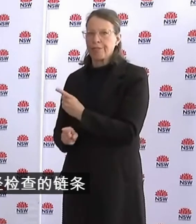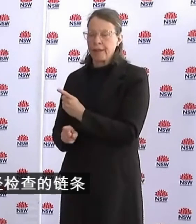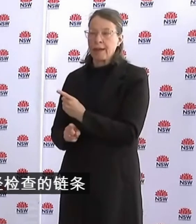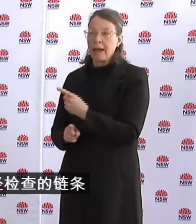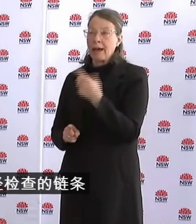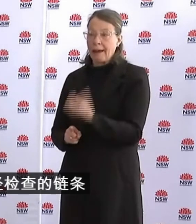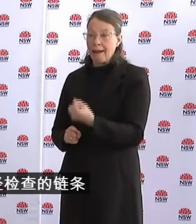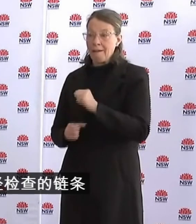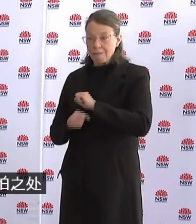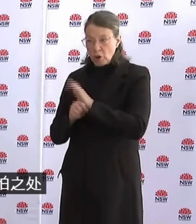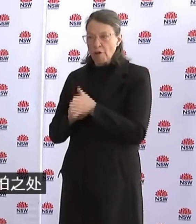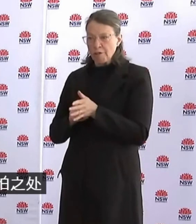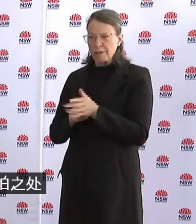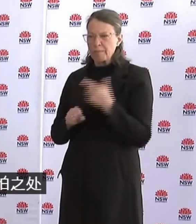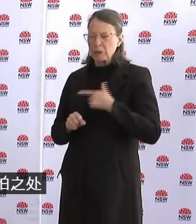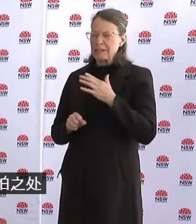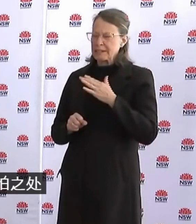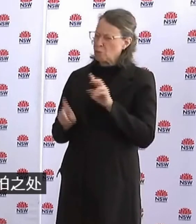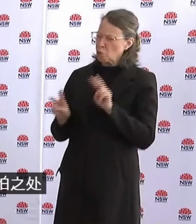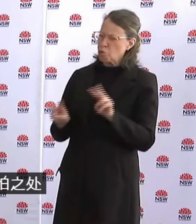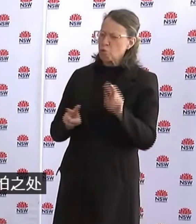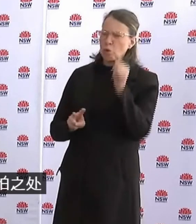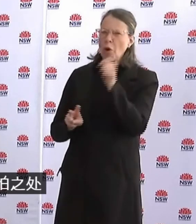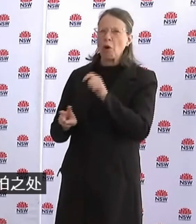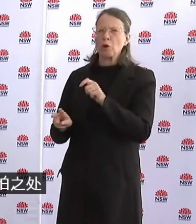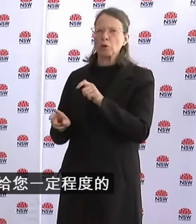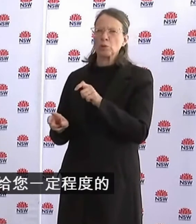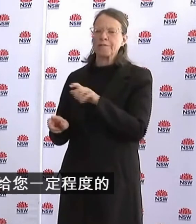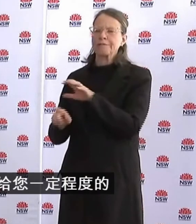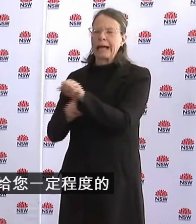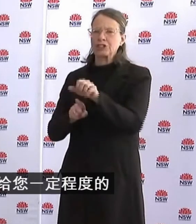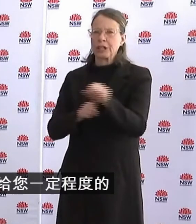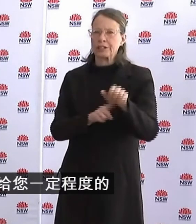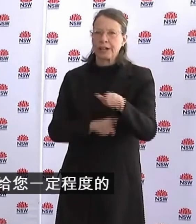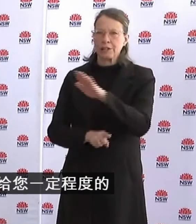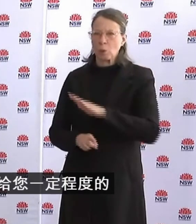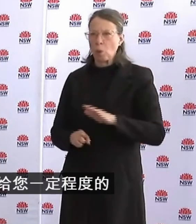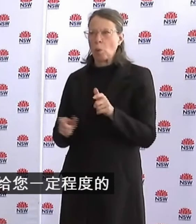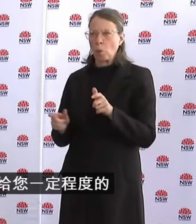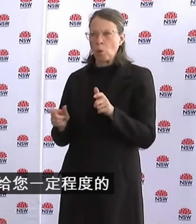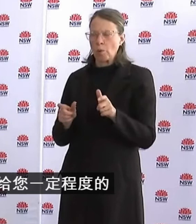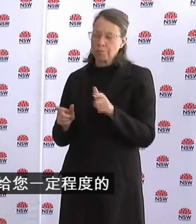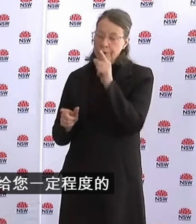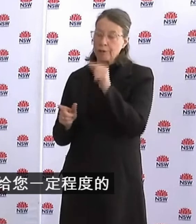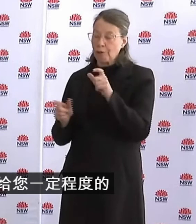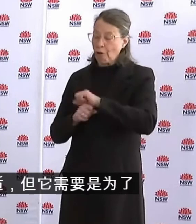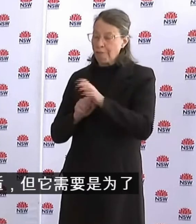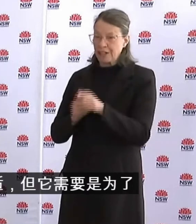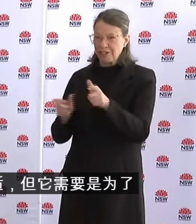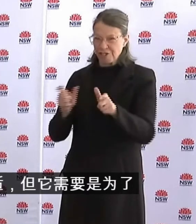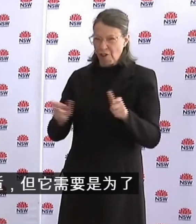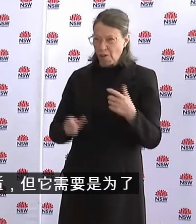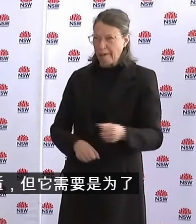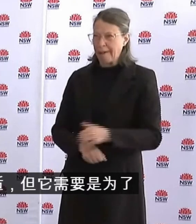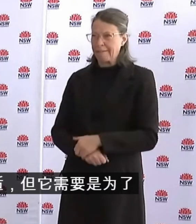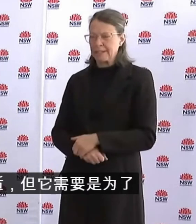aren't unchecked chains of transmission. And that's the scary thing about Delta. Often when the cases are linked, that gives you a degree of comfort,